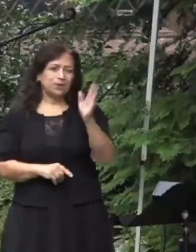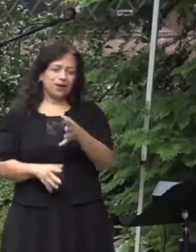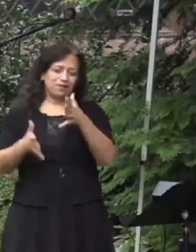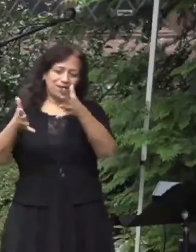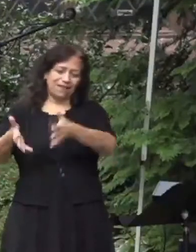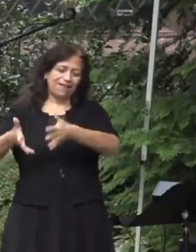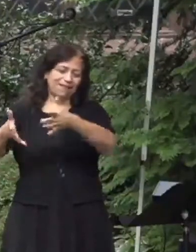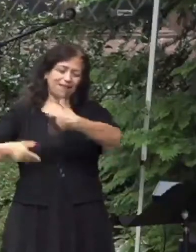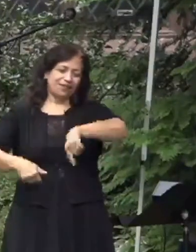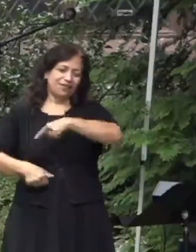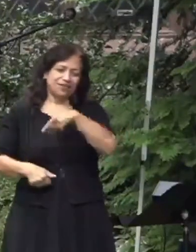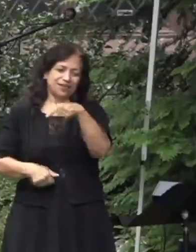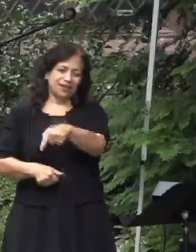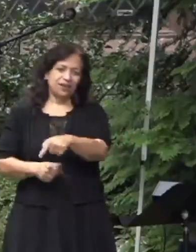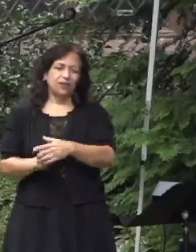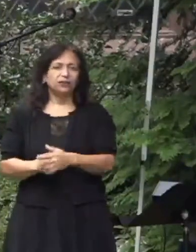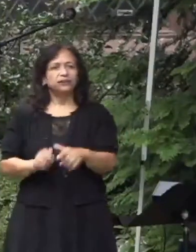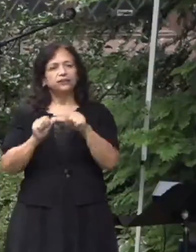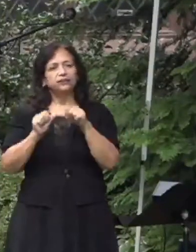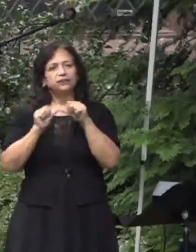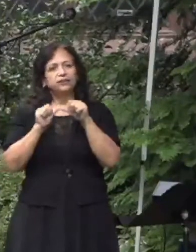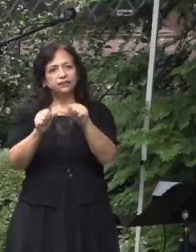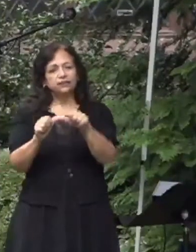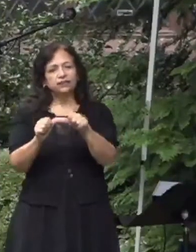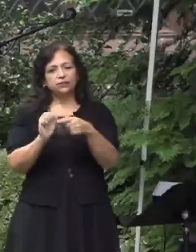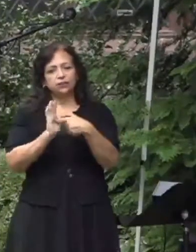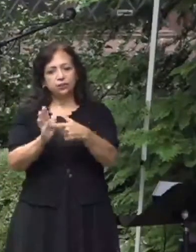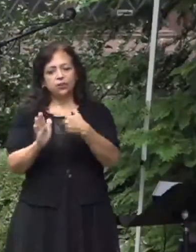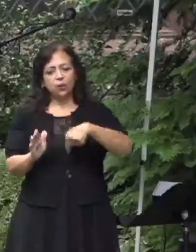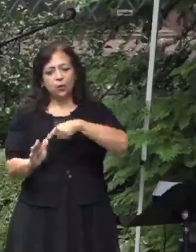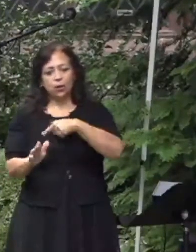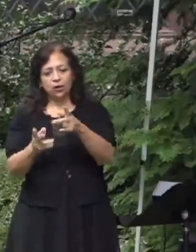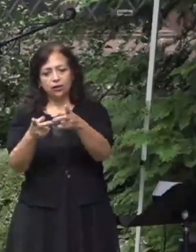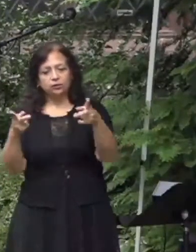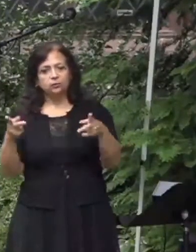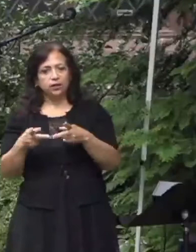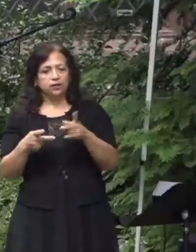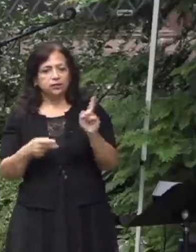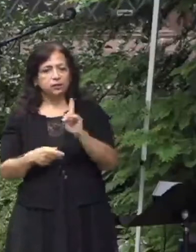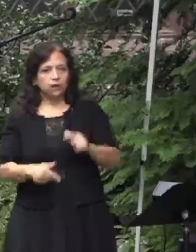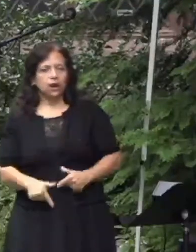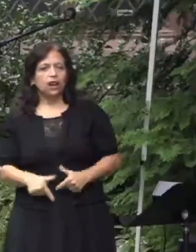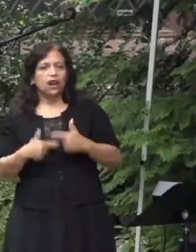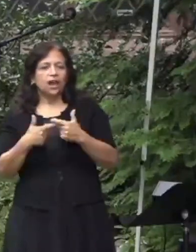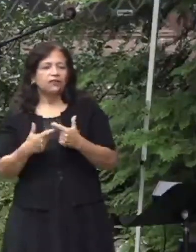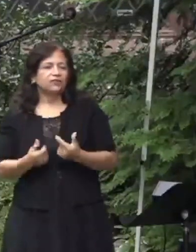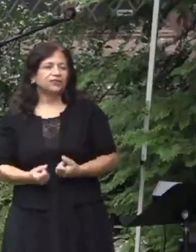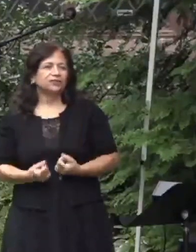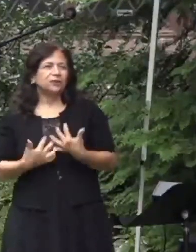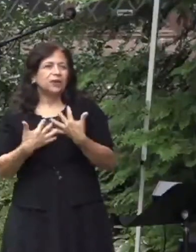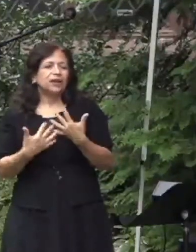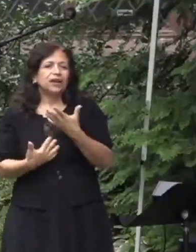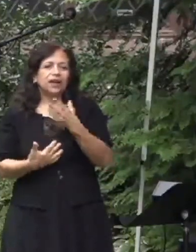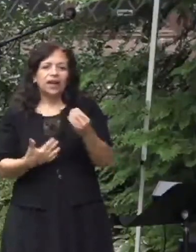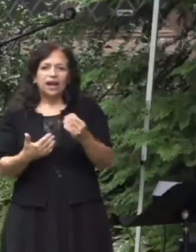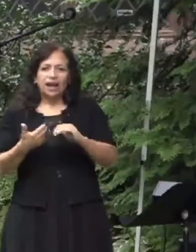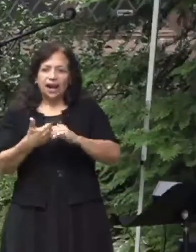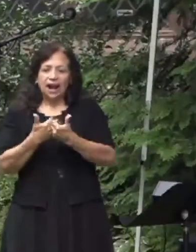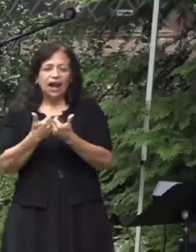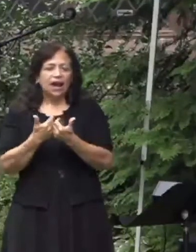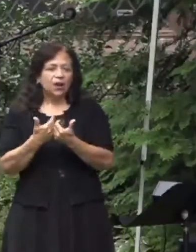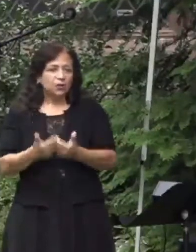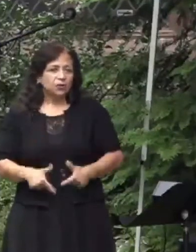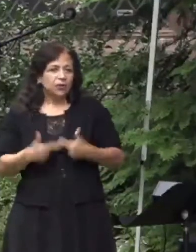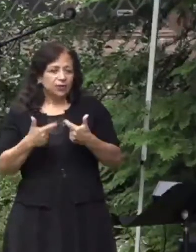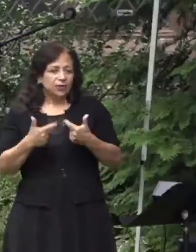there. Continue to show us the places where life is budding and how to live into this